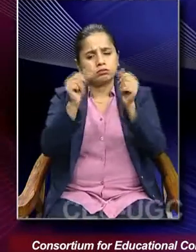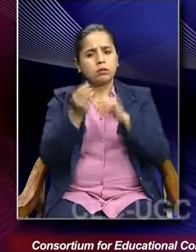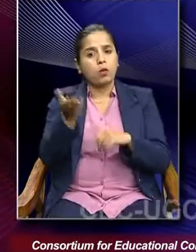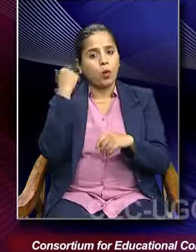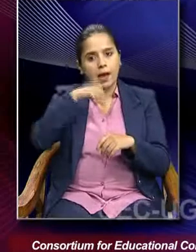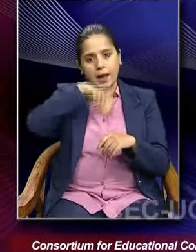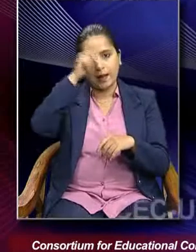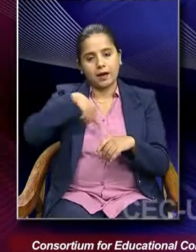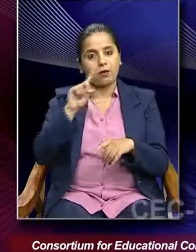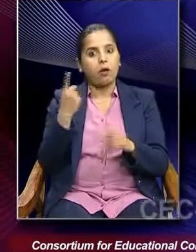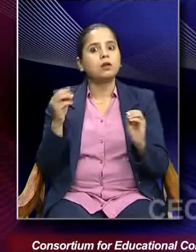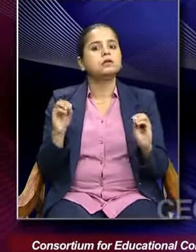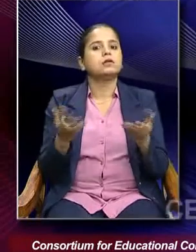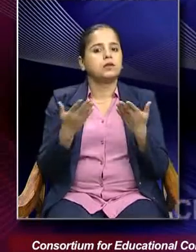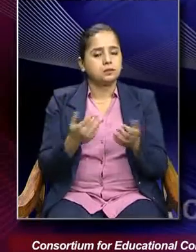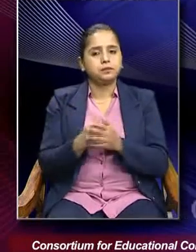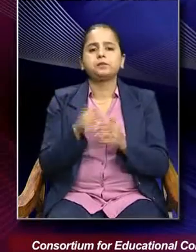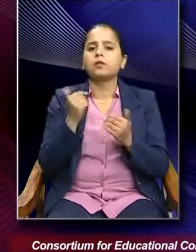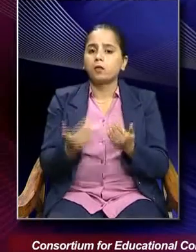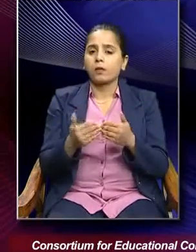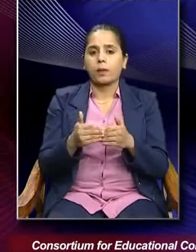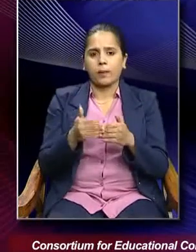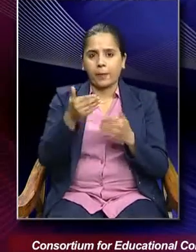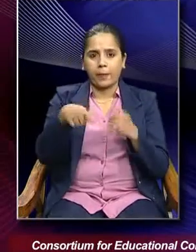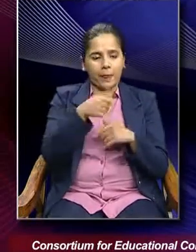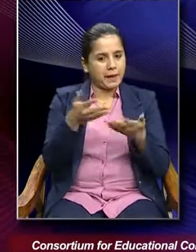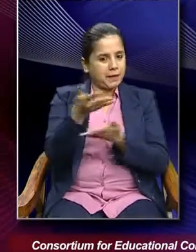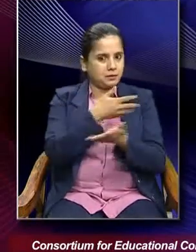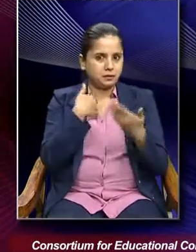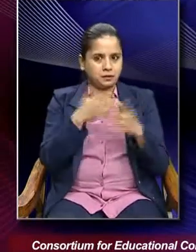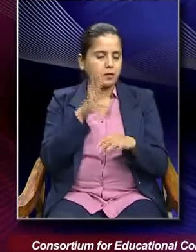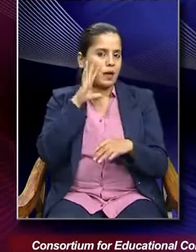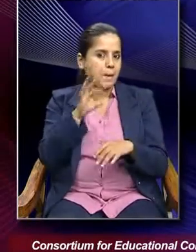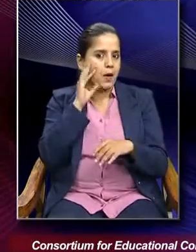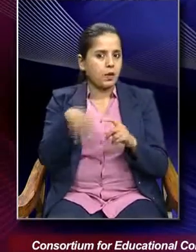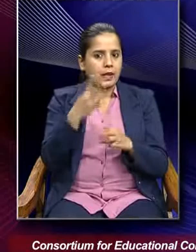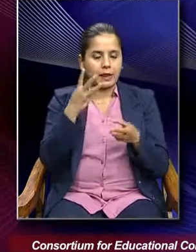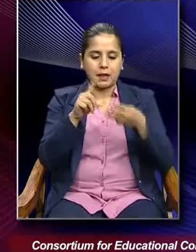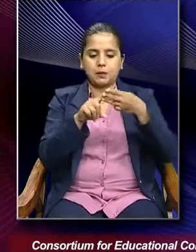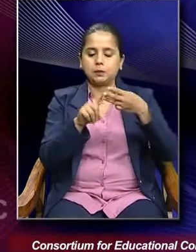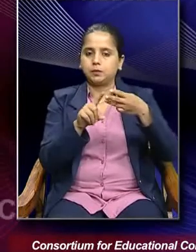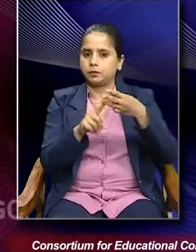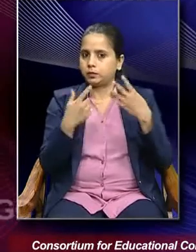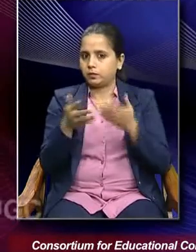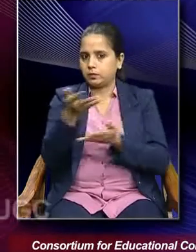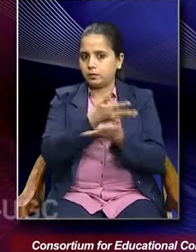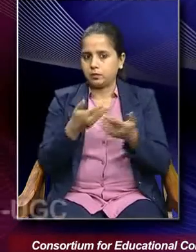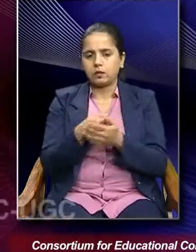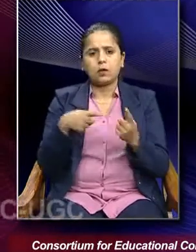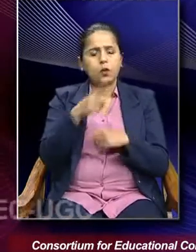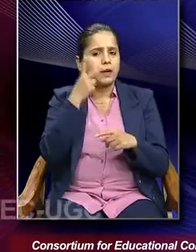India. Now, so having discussed these important three categories, which